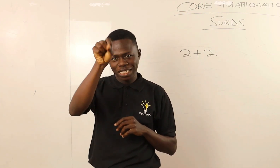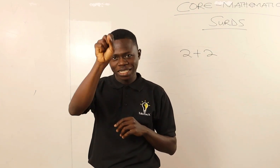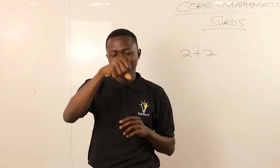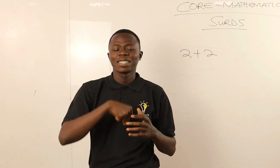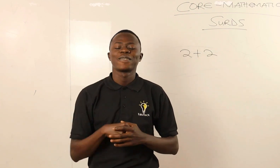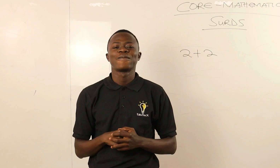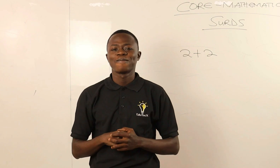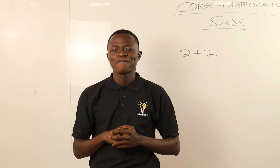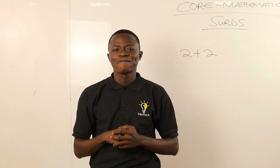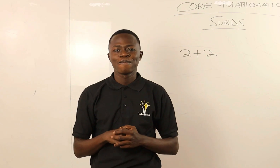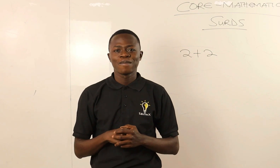right, 4. That's easy.